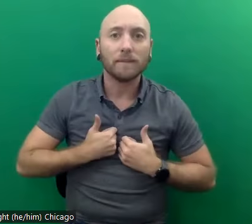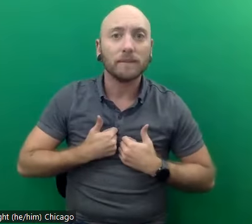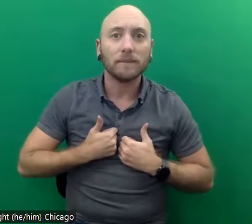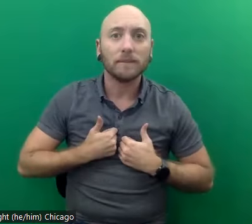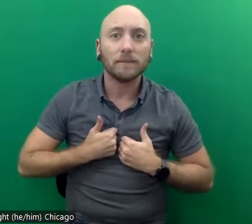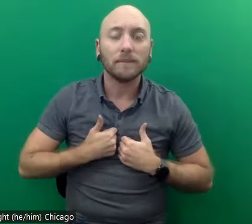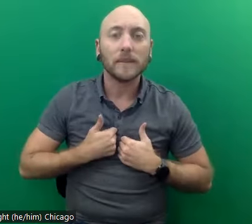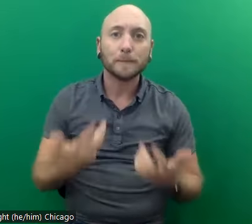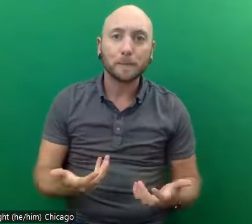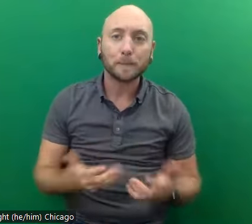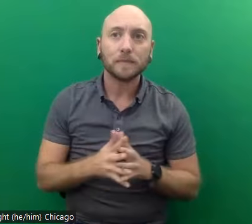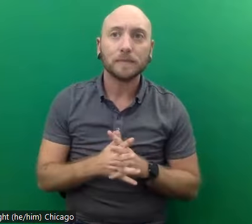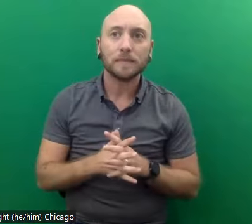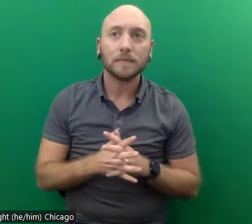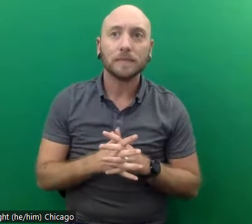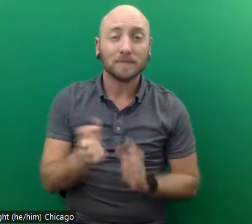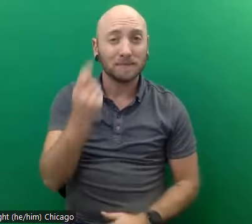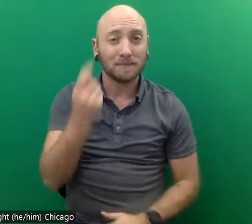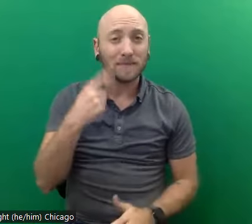because the pain was so great.